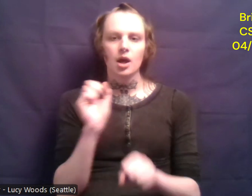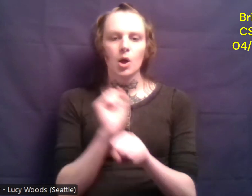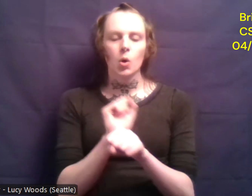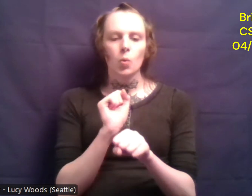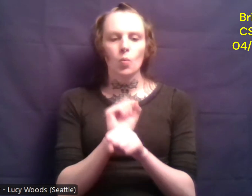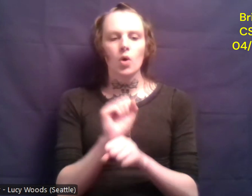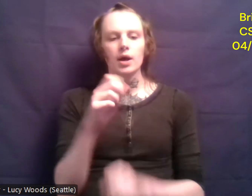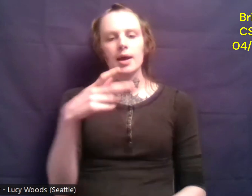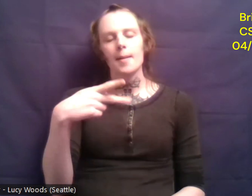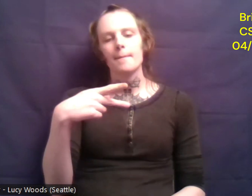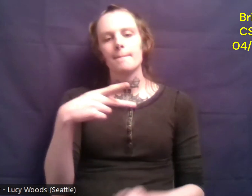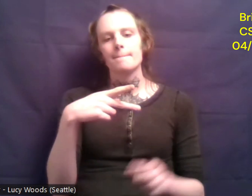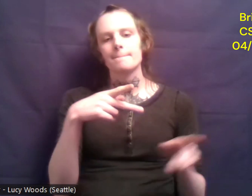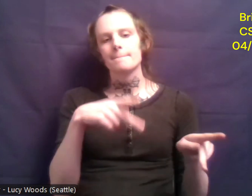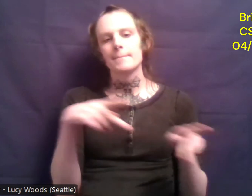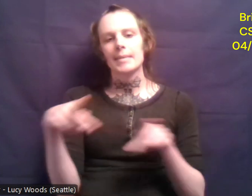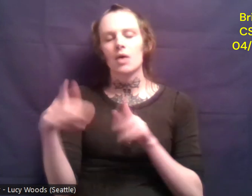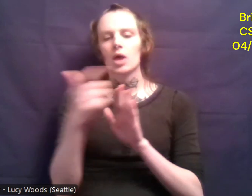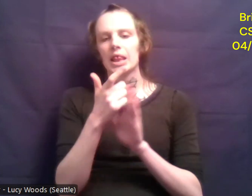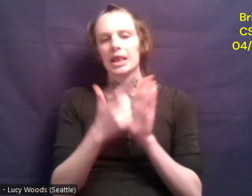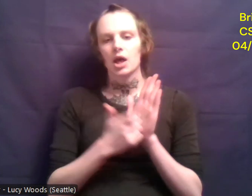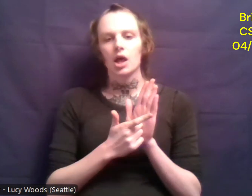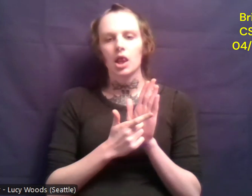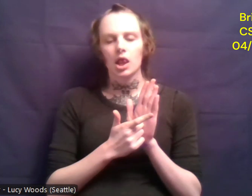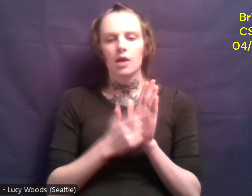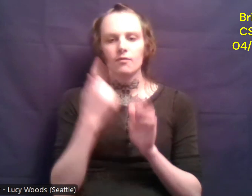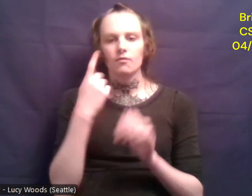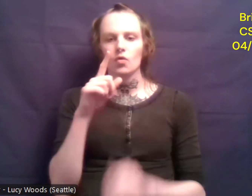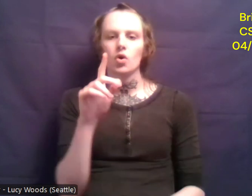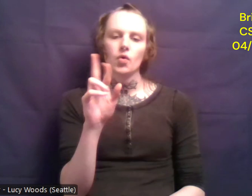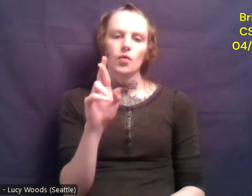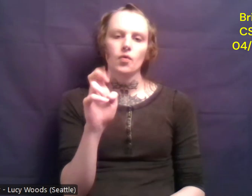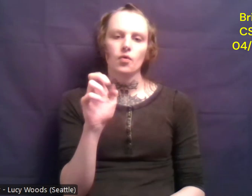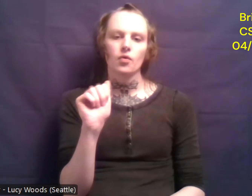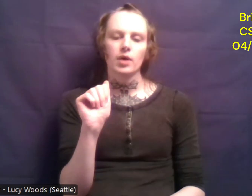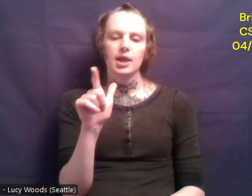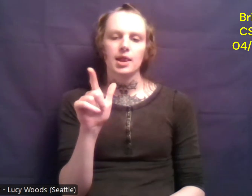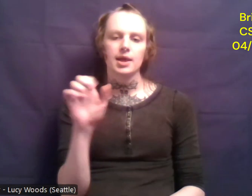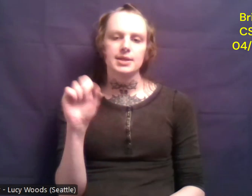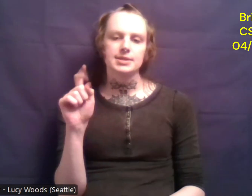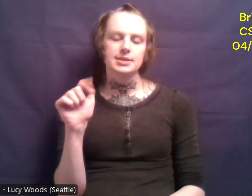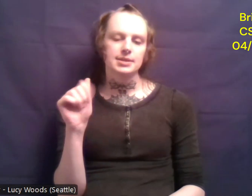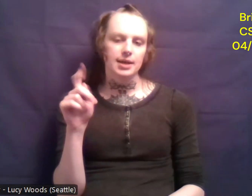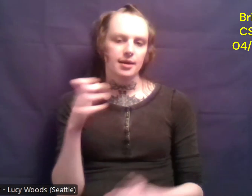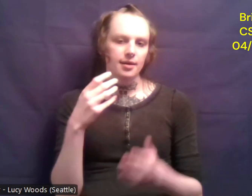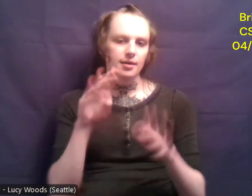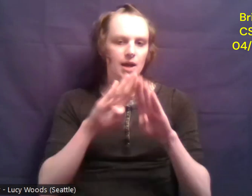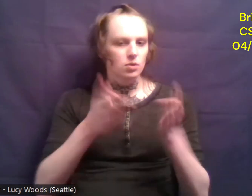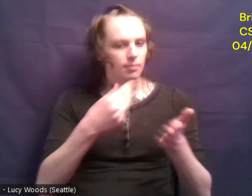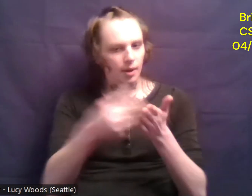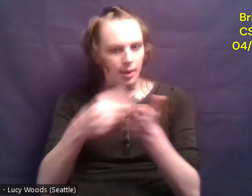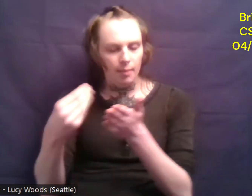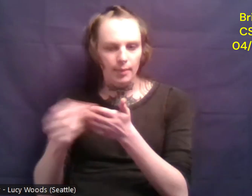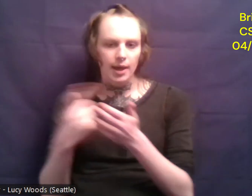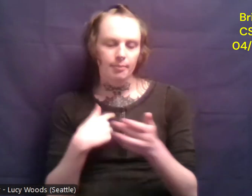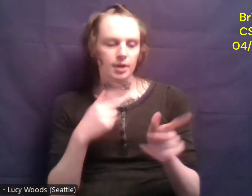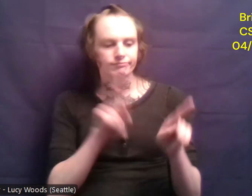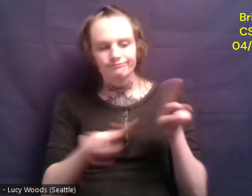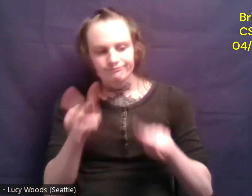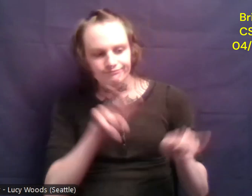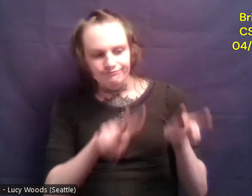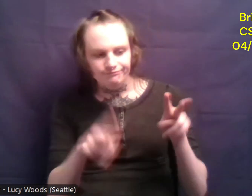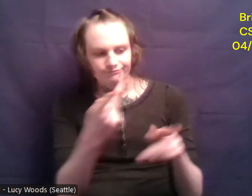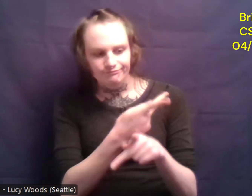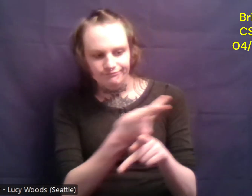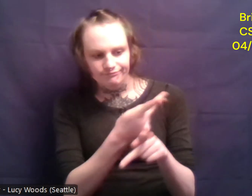paralegal, and I had stopped taking one of my medications cold turkey because I never it was one of those things where it's like I look back